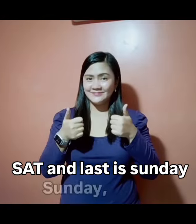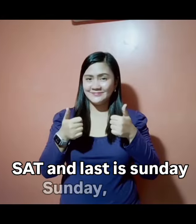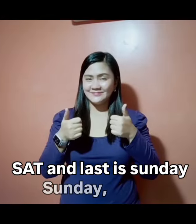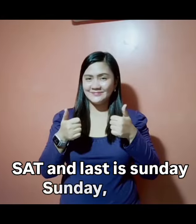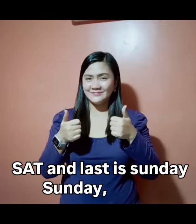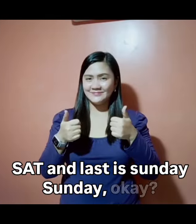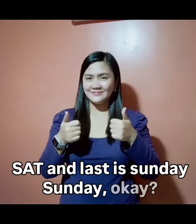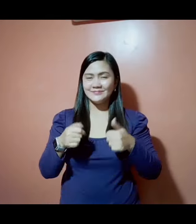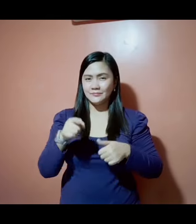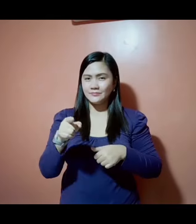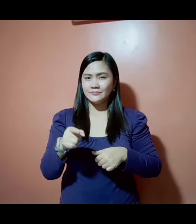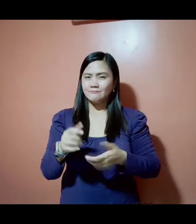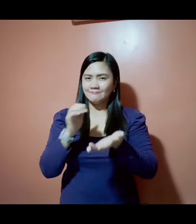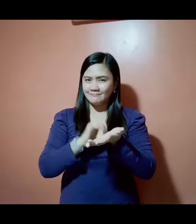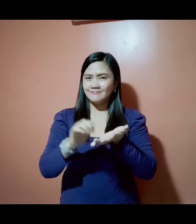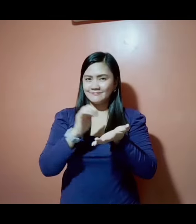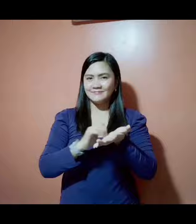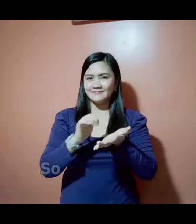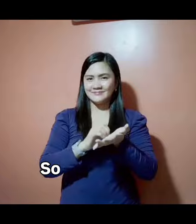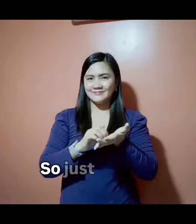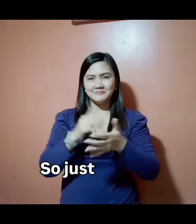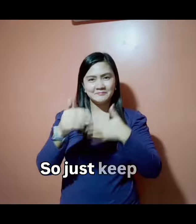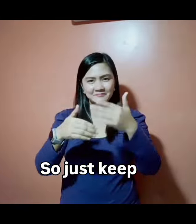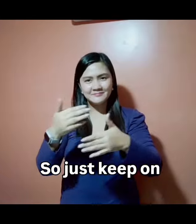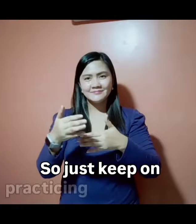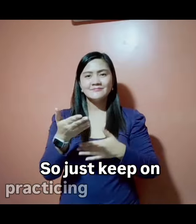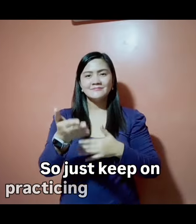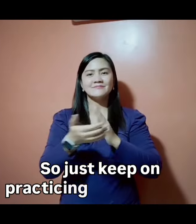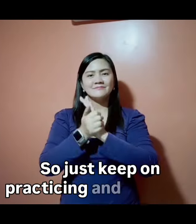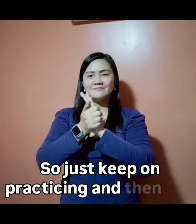Sunday. Okay? So just keep on practicing and then